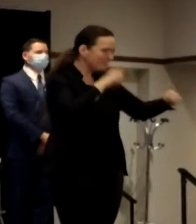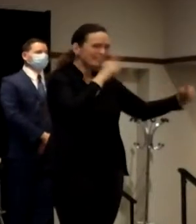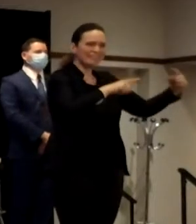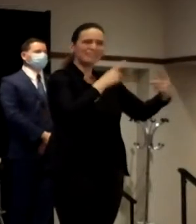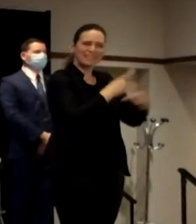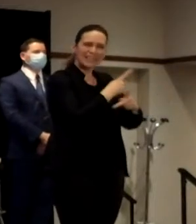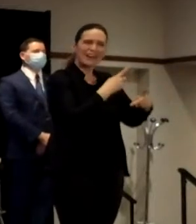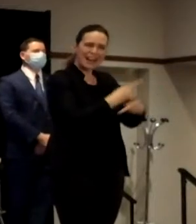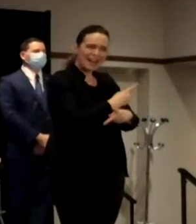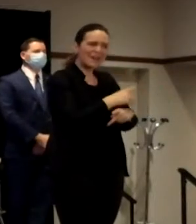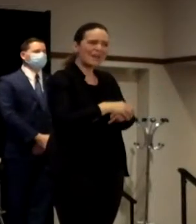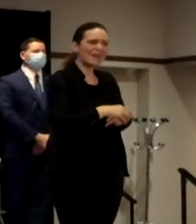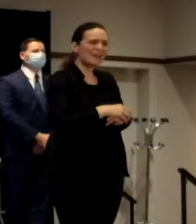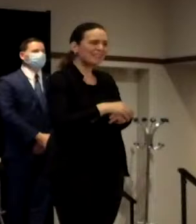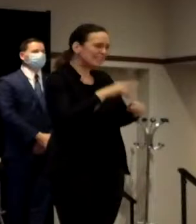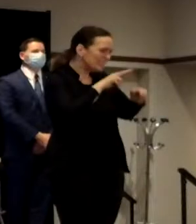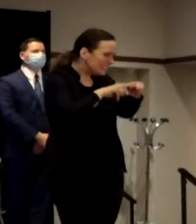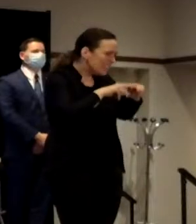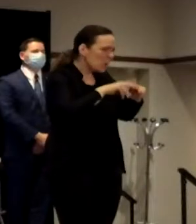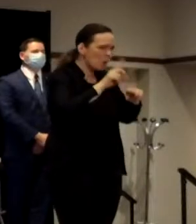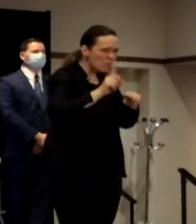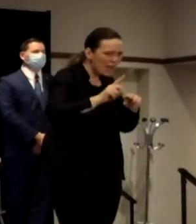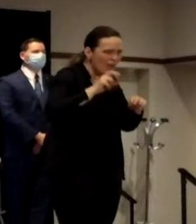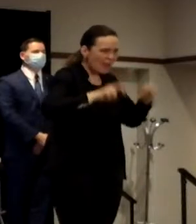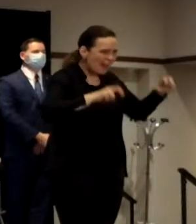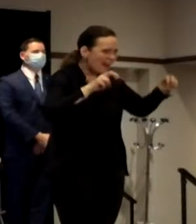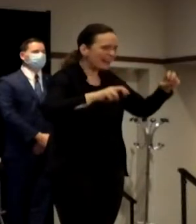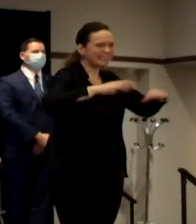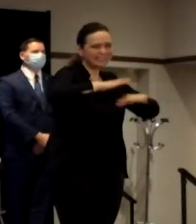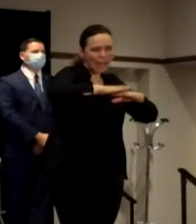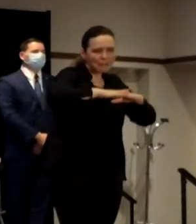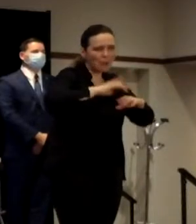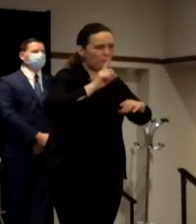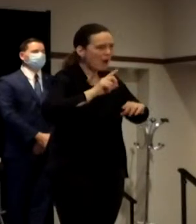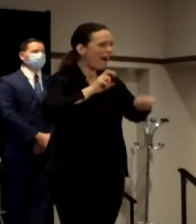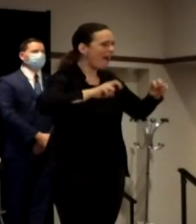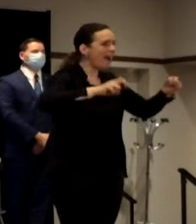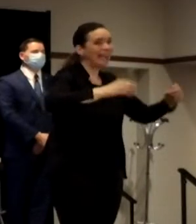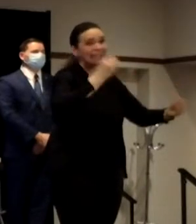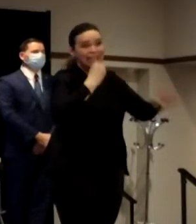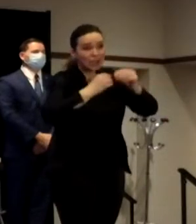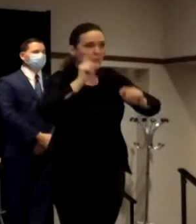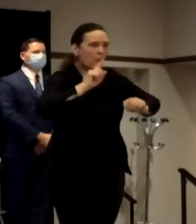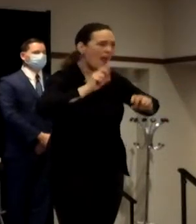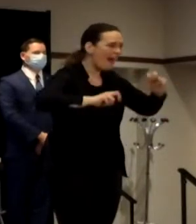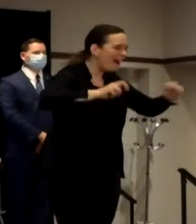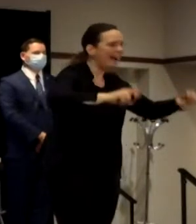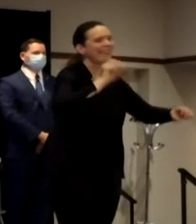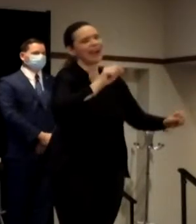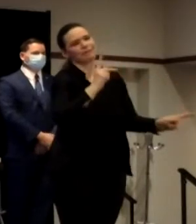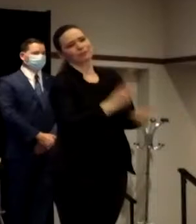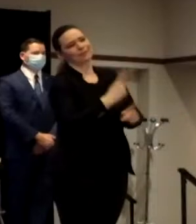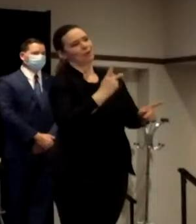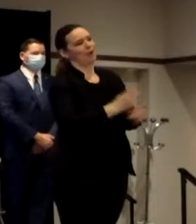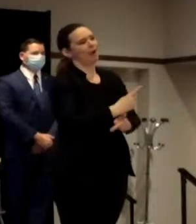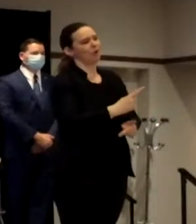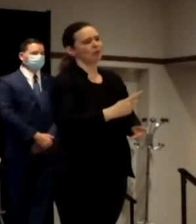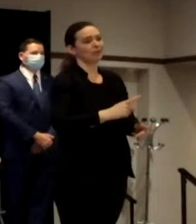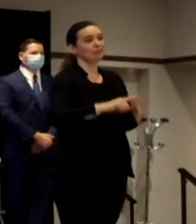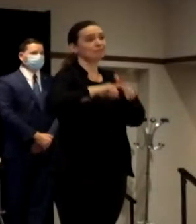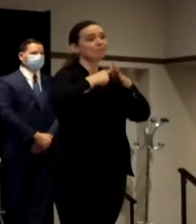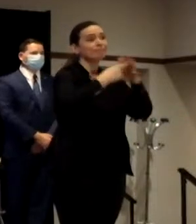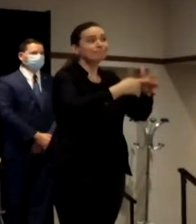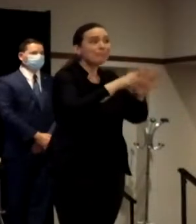have them sit next to this child? It can be done, but those things, again, going back to that, how do they implement? Implementation of the